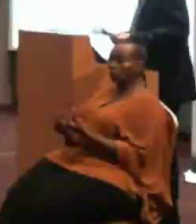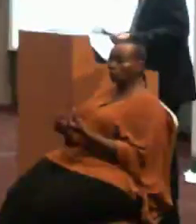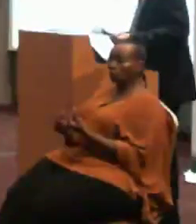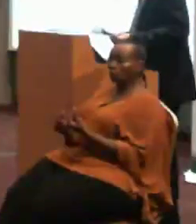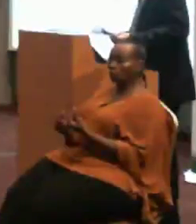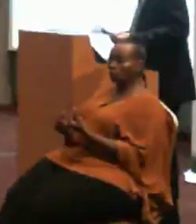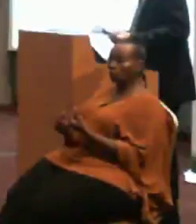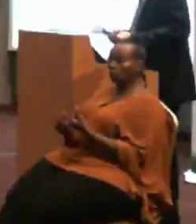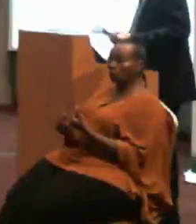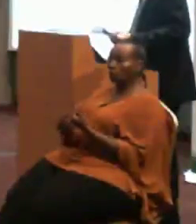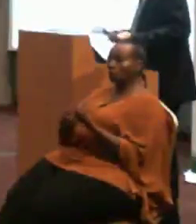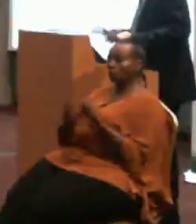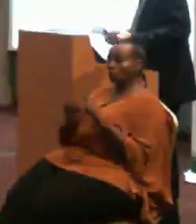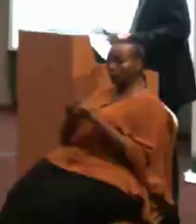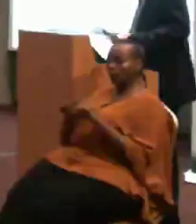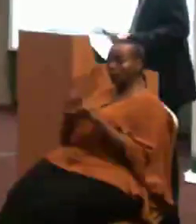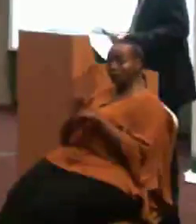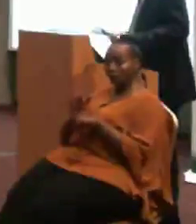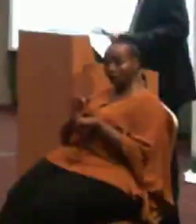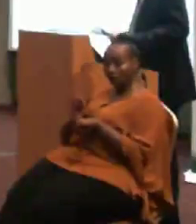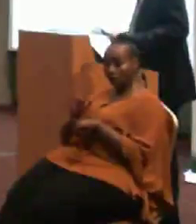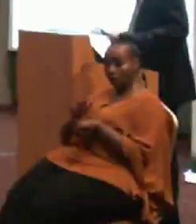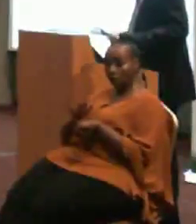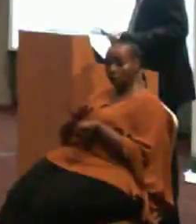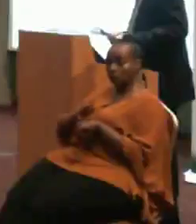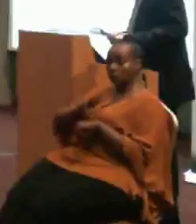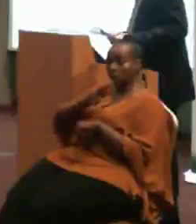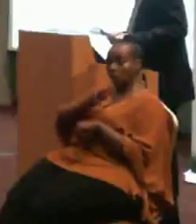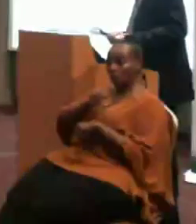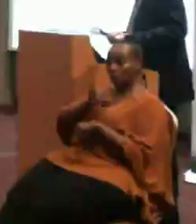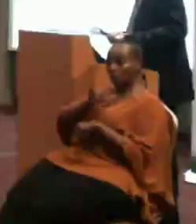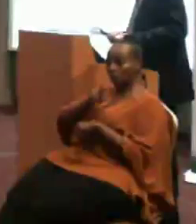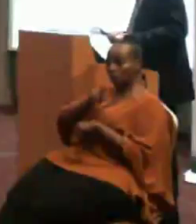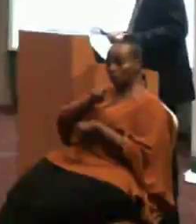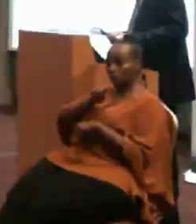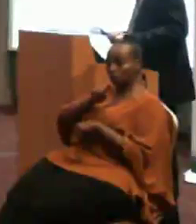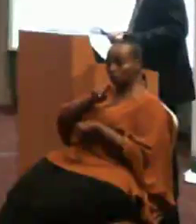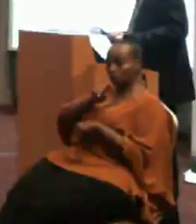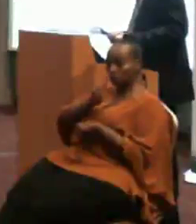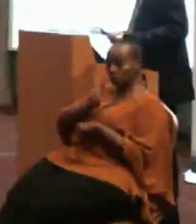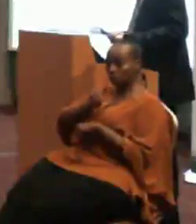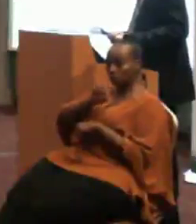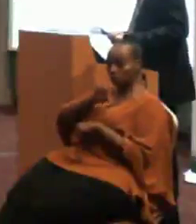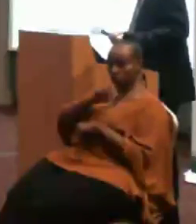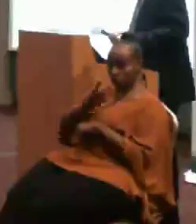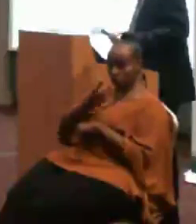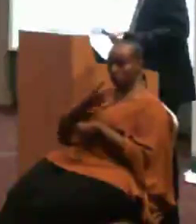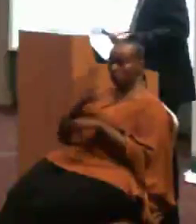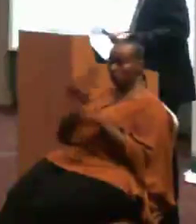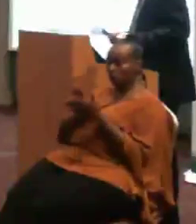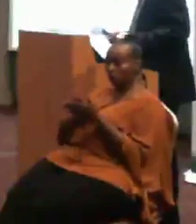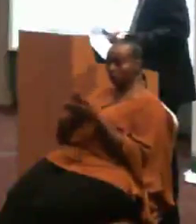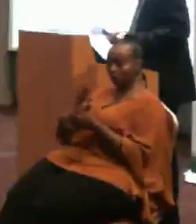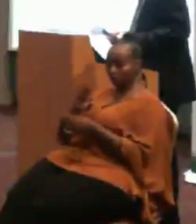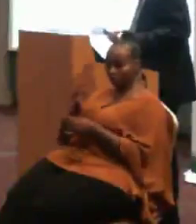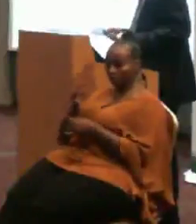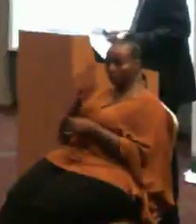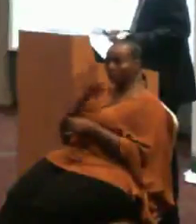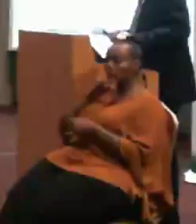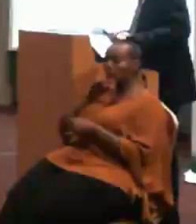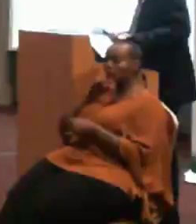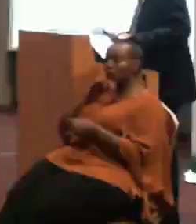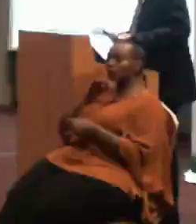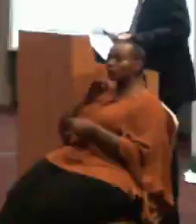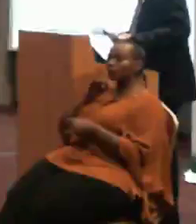revised rules that apply to MYPD 2 and MYPD 3, where there was a mechanism included in order to not